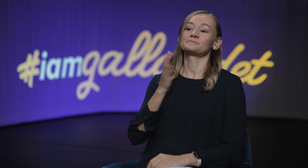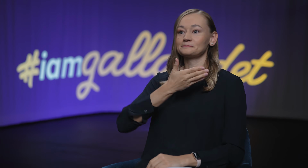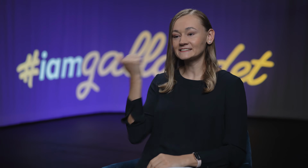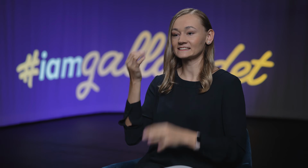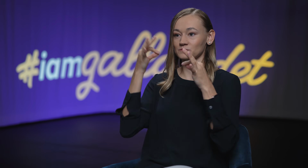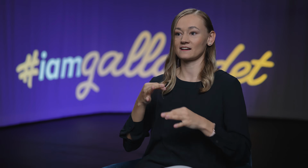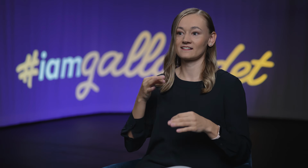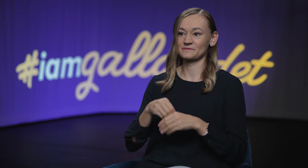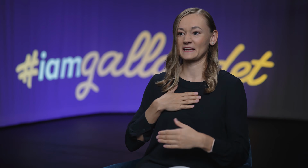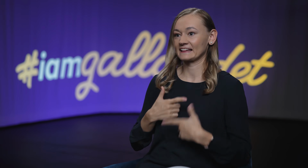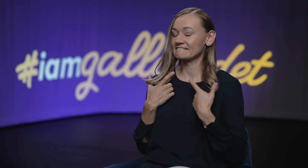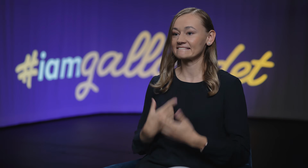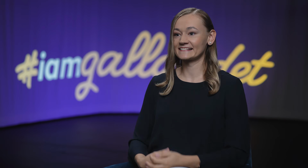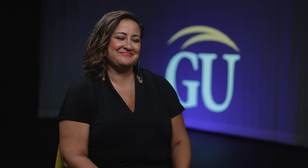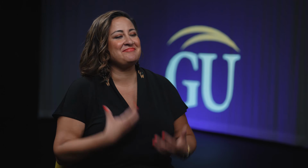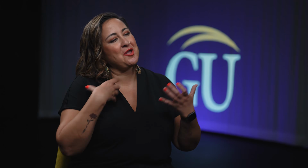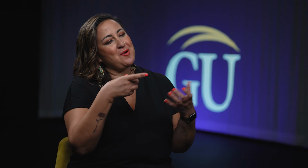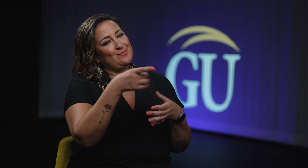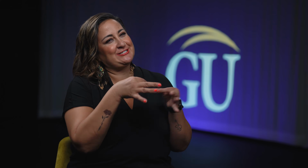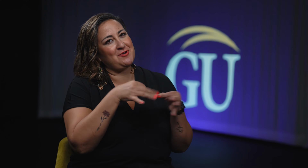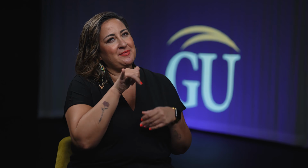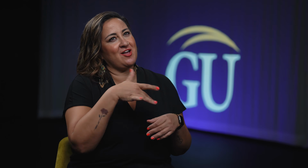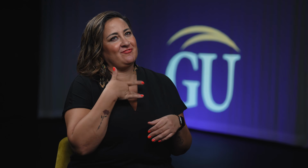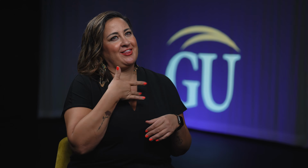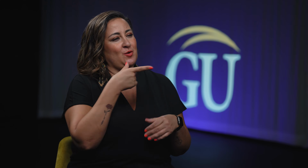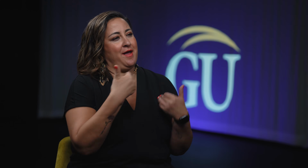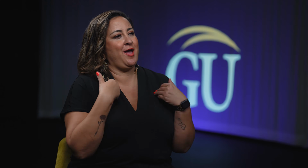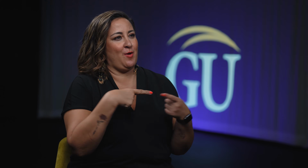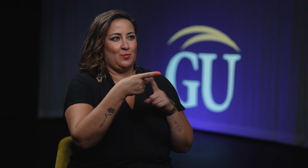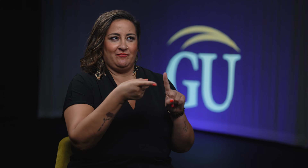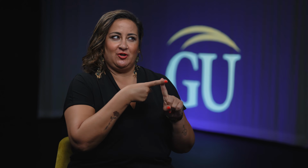been the best decision of my life. I'd like you to describe that feeling when you first visited Gallaudet.